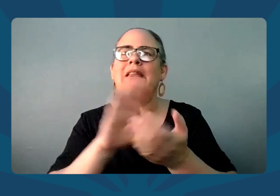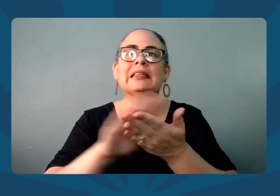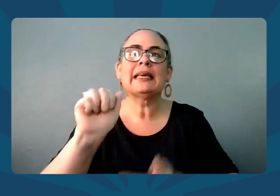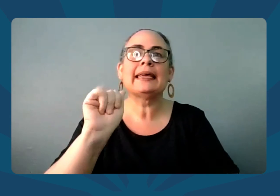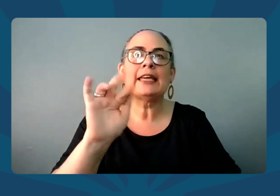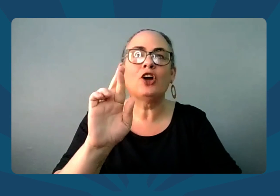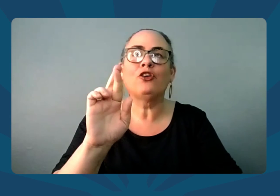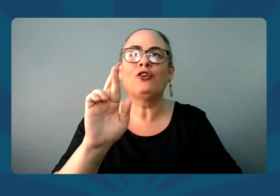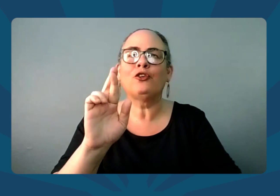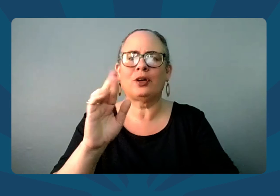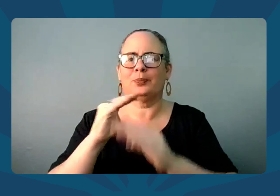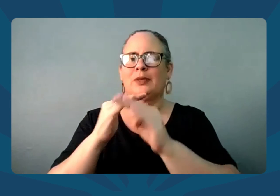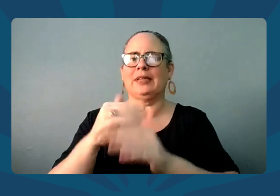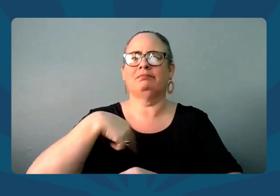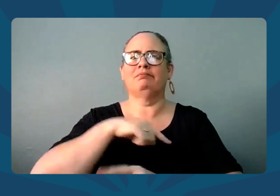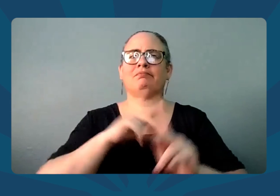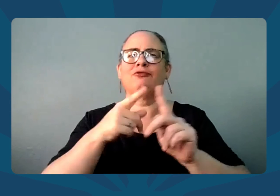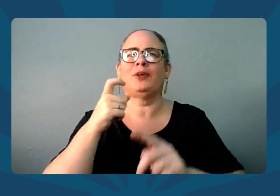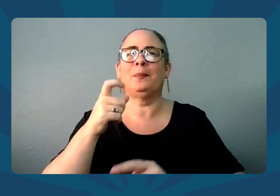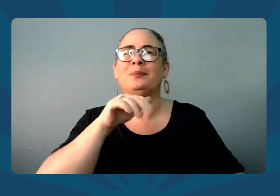Water security and clean air,